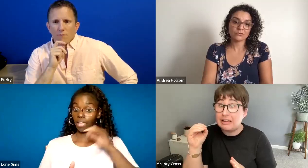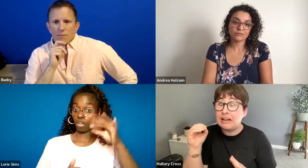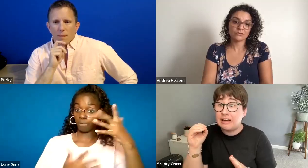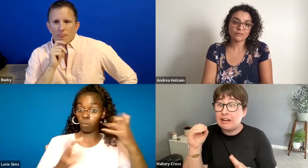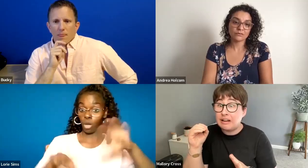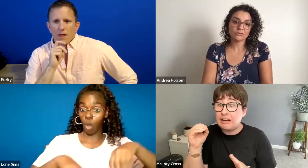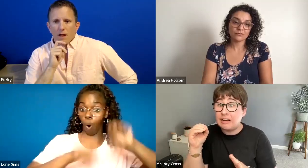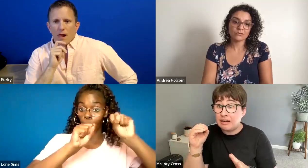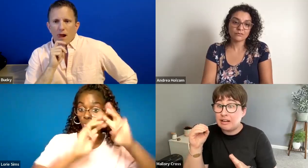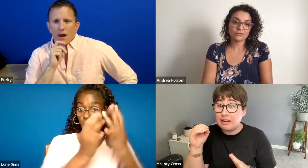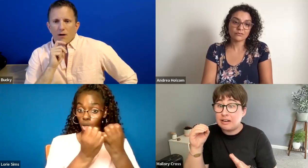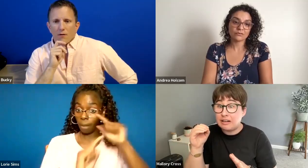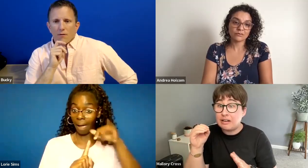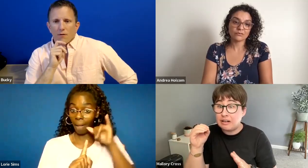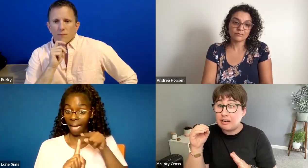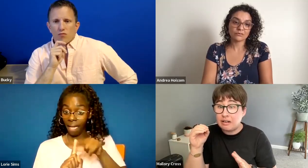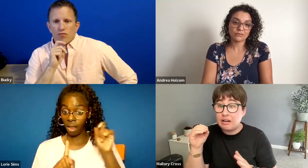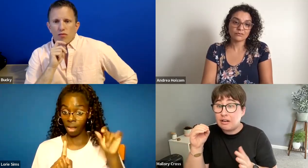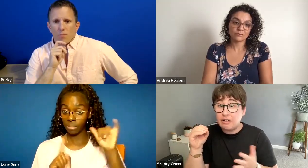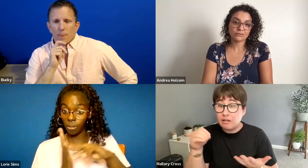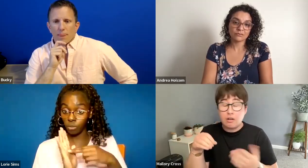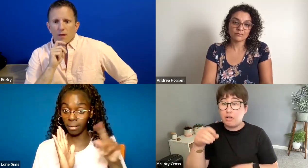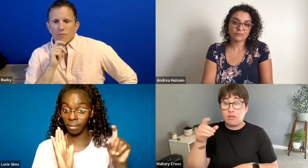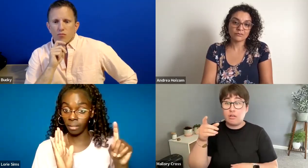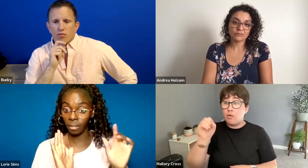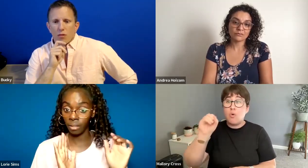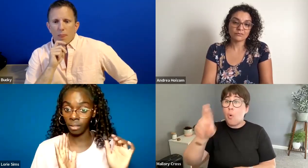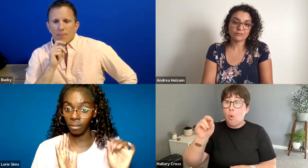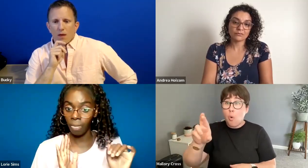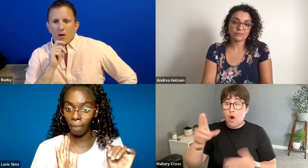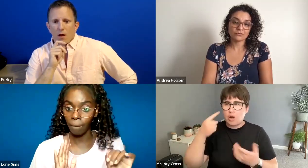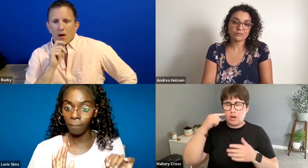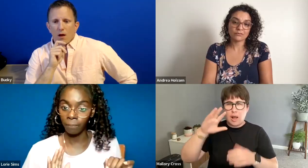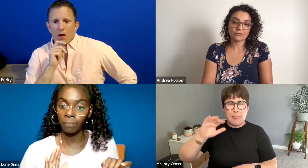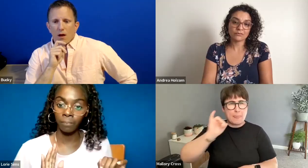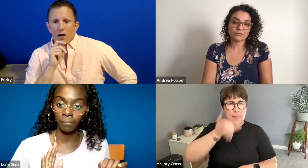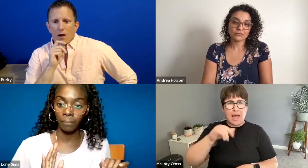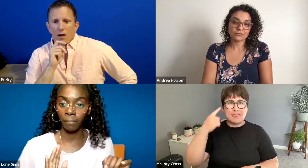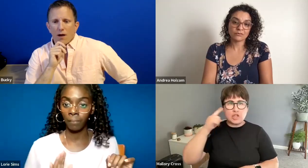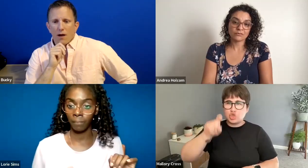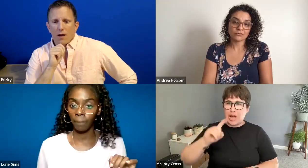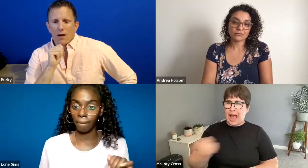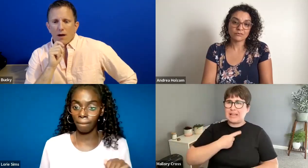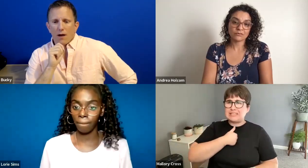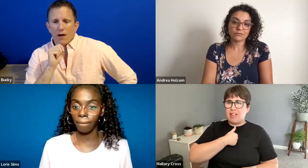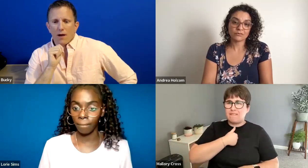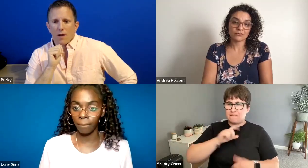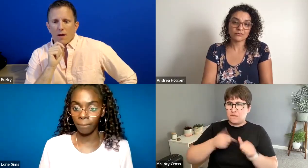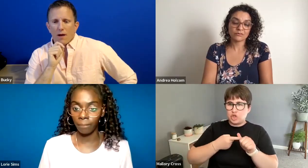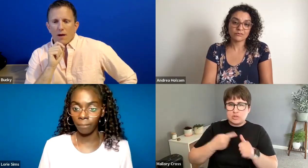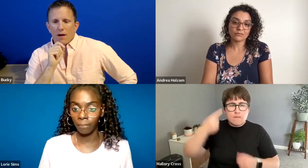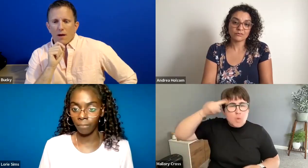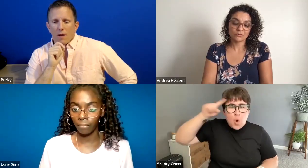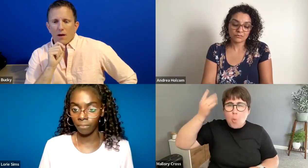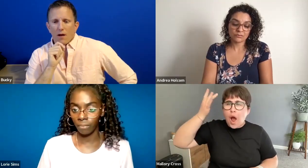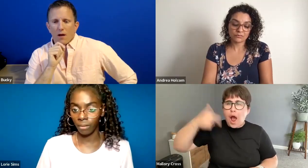clear? Does that make sense from a company standpoint? So you're asking me, how would I feel about it if Linguabee were to announce that they were hosting